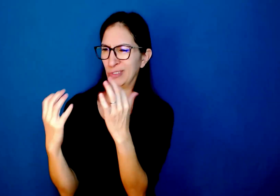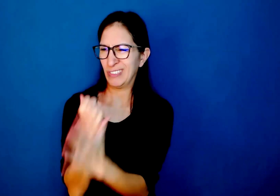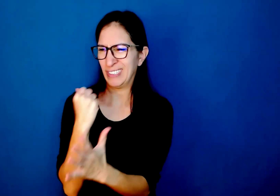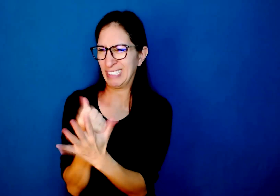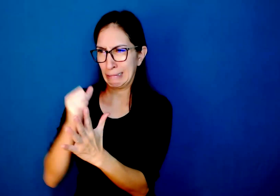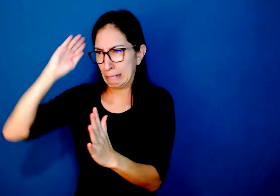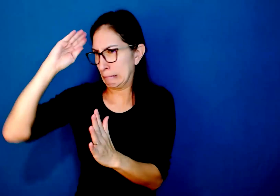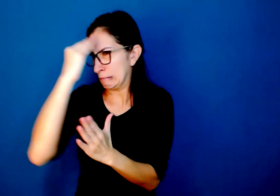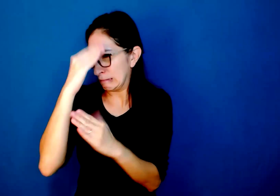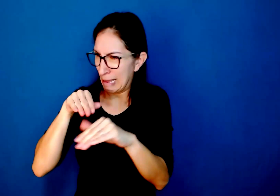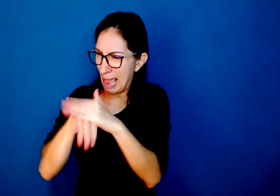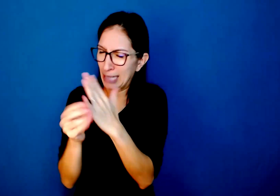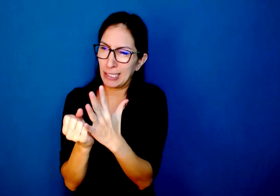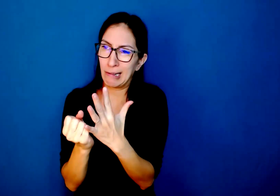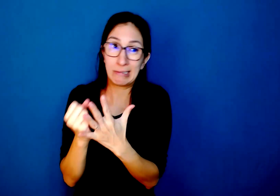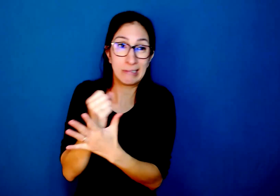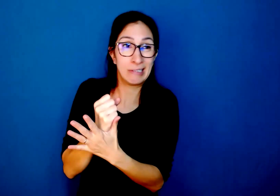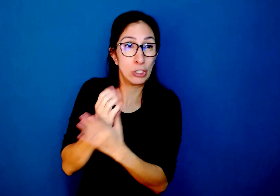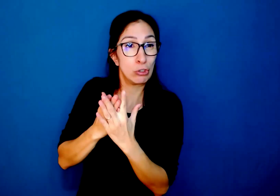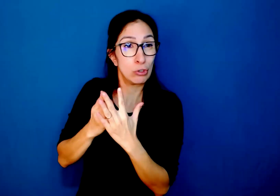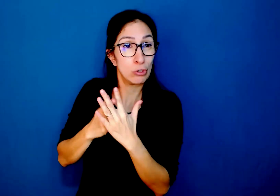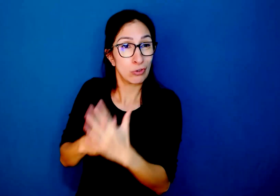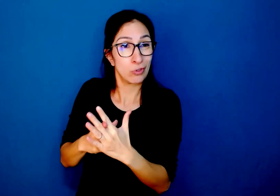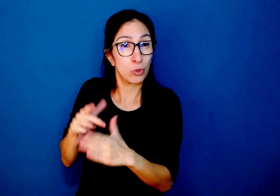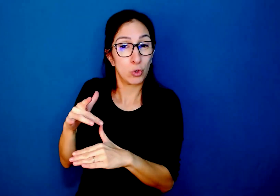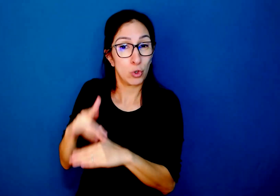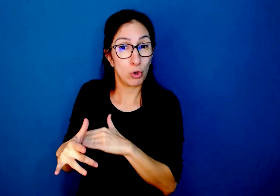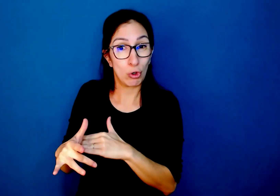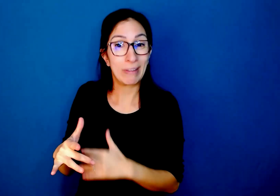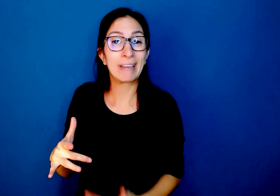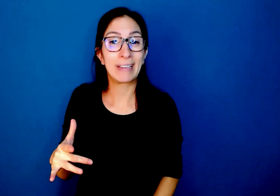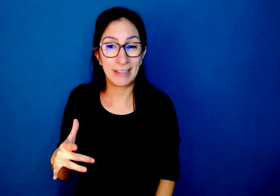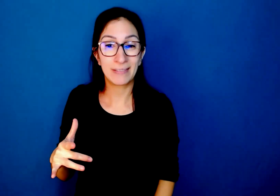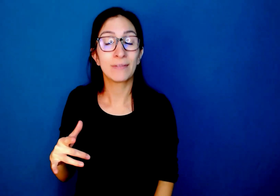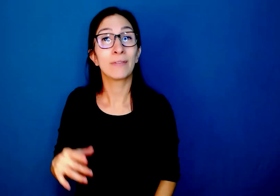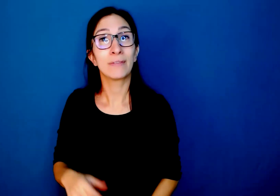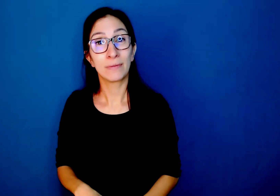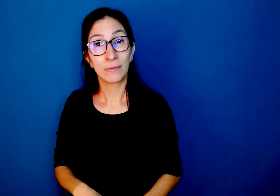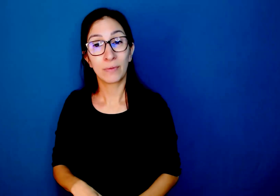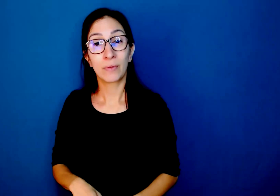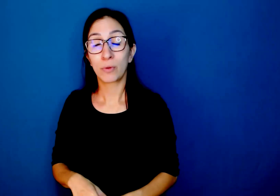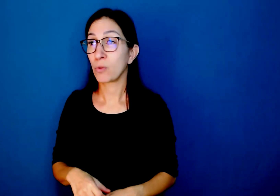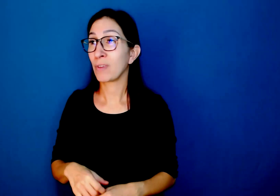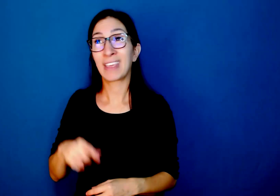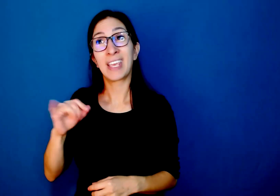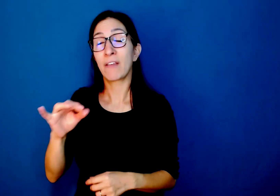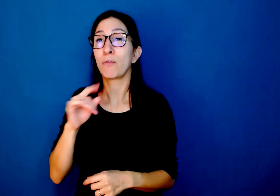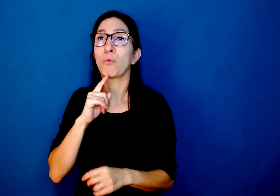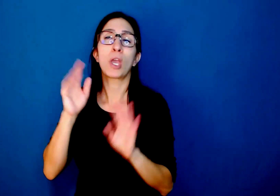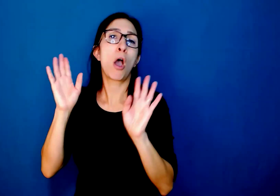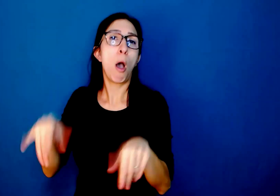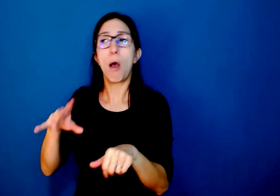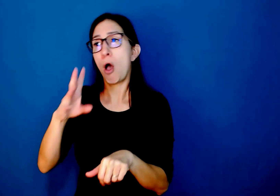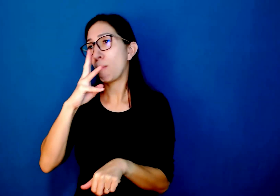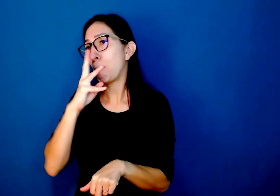than now we're getting we a company X or organization X is getting sued, and now we have to deal with